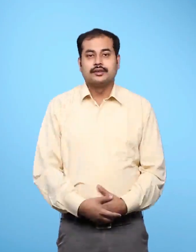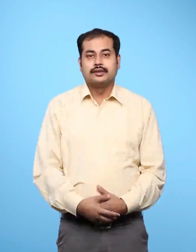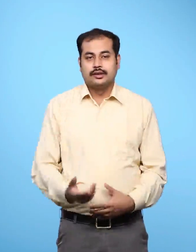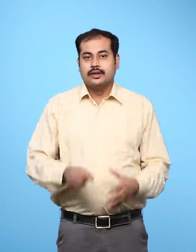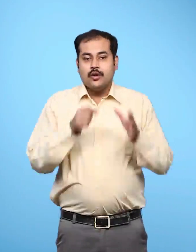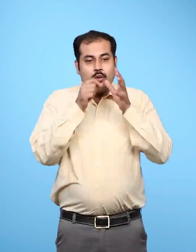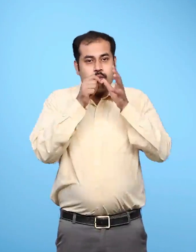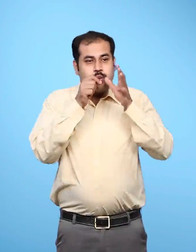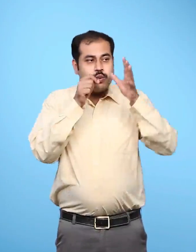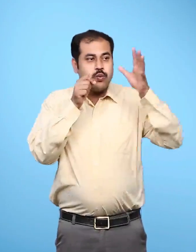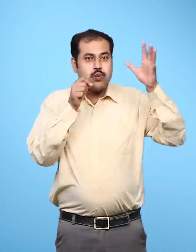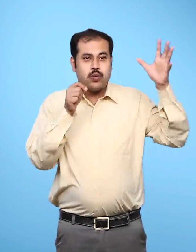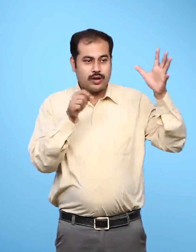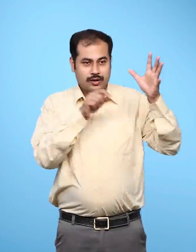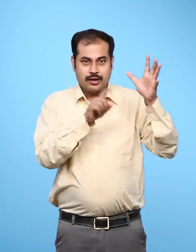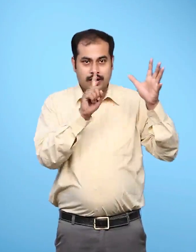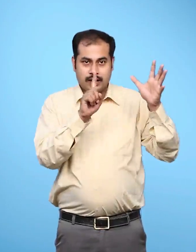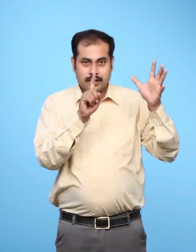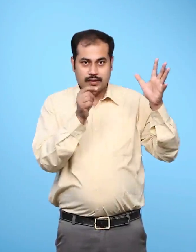How much water will fill a balloon?